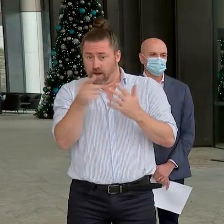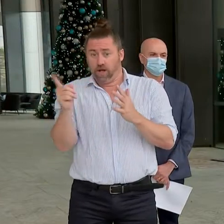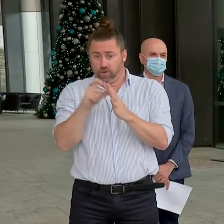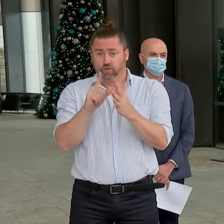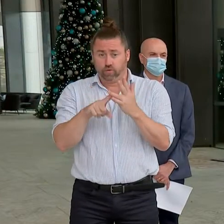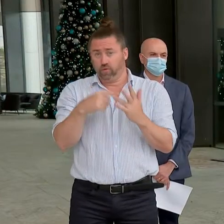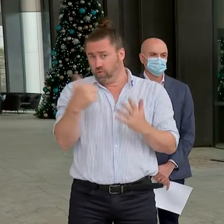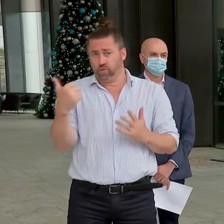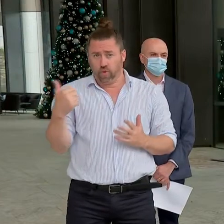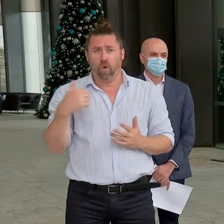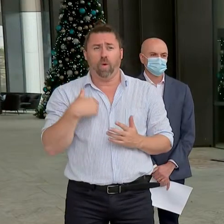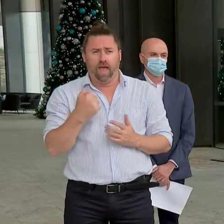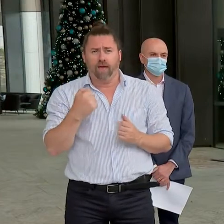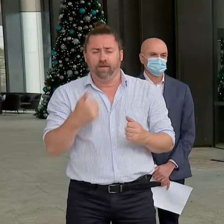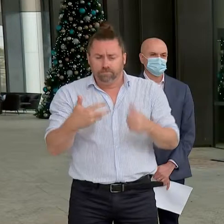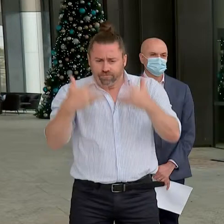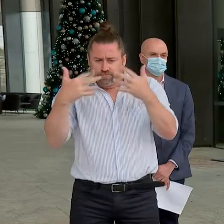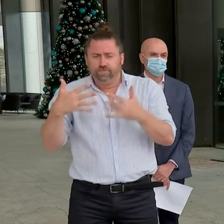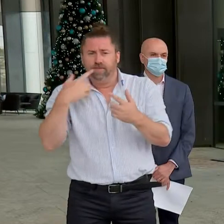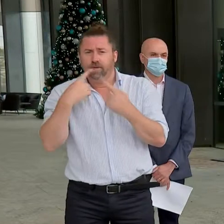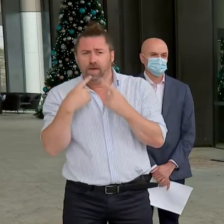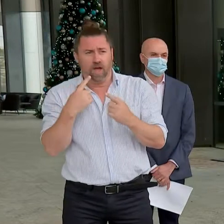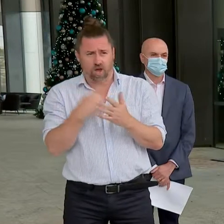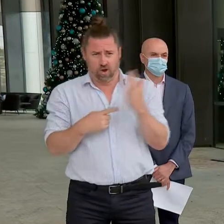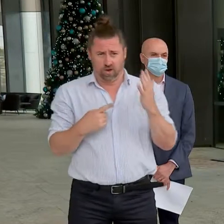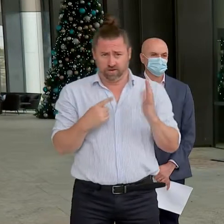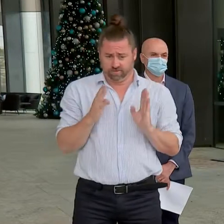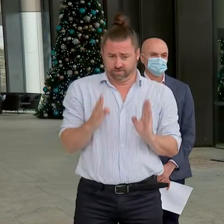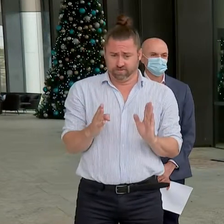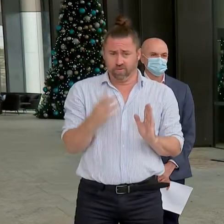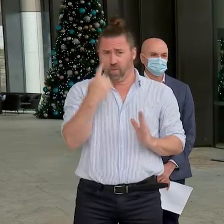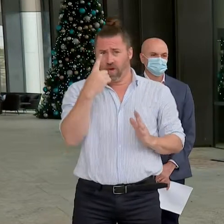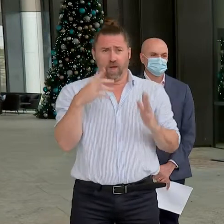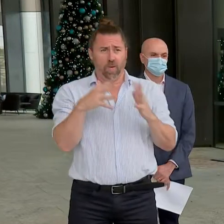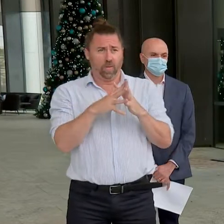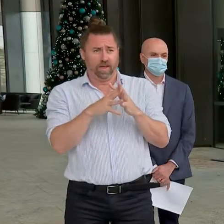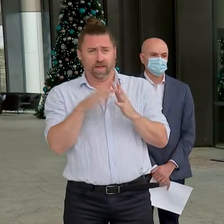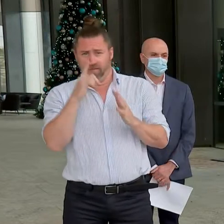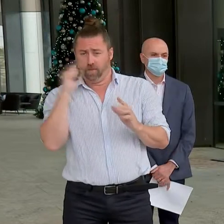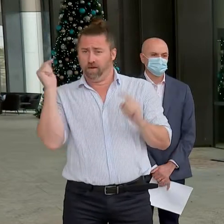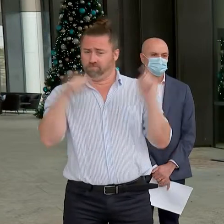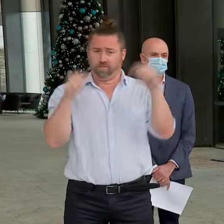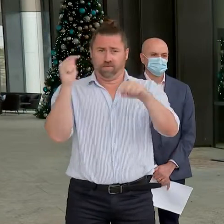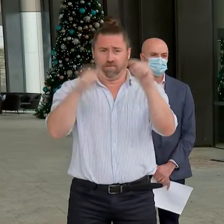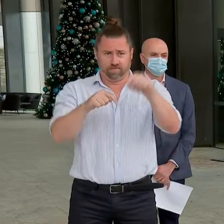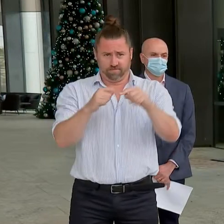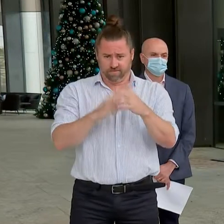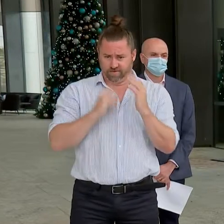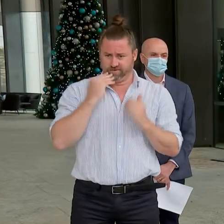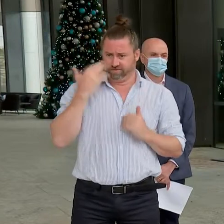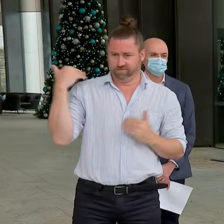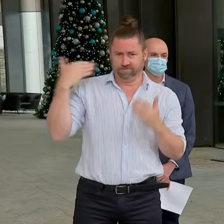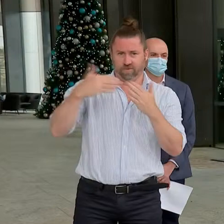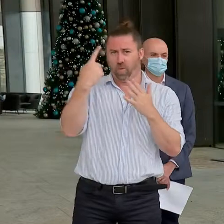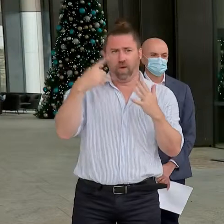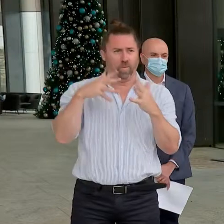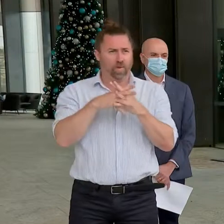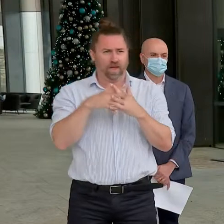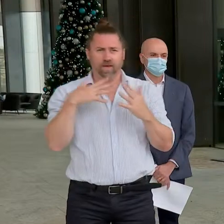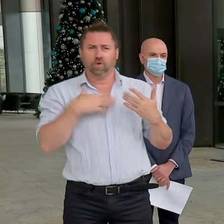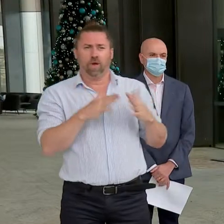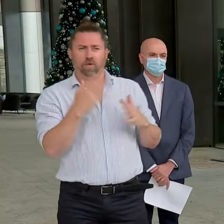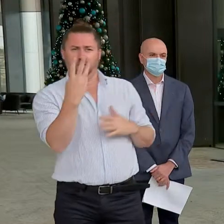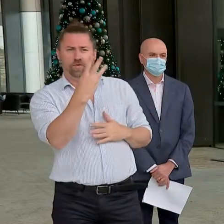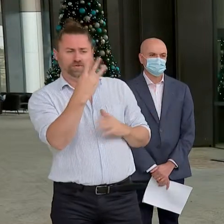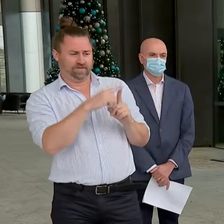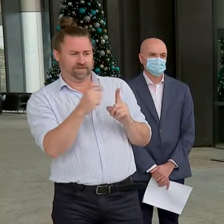to analyse, remembering it's only been just over a week that people have been turning up for these day 5 tests since we opened up on the 13th of